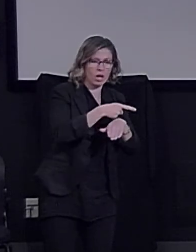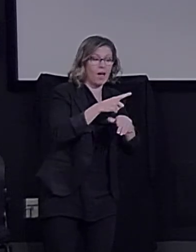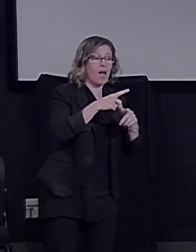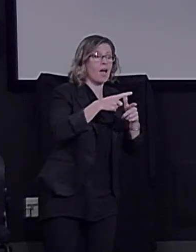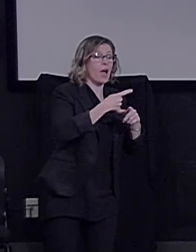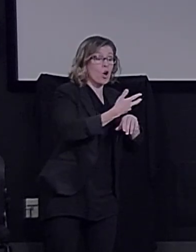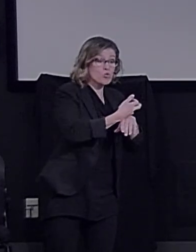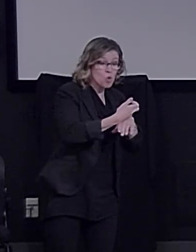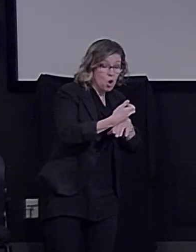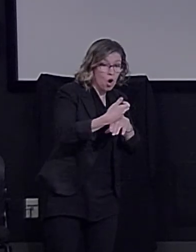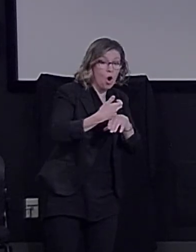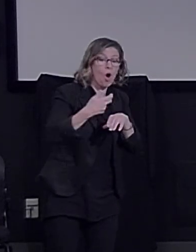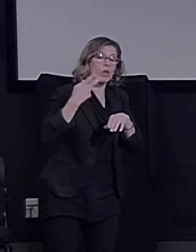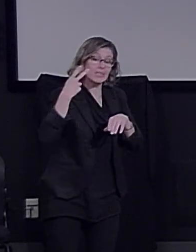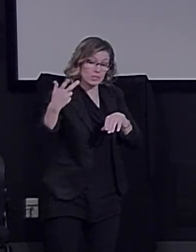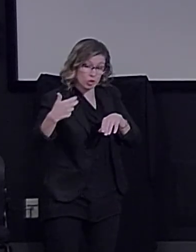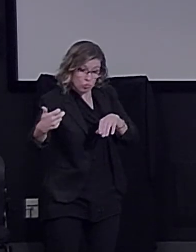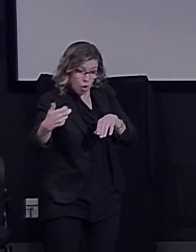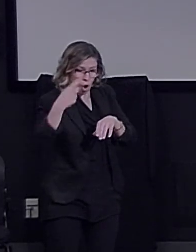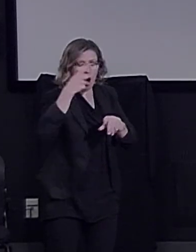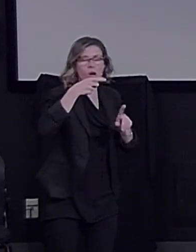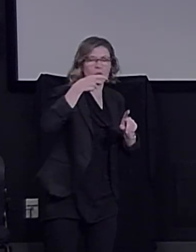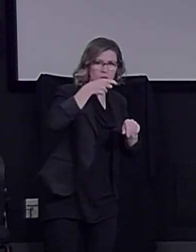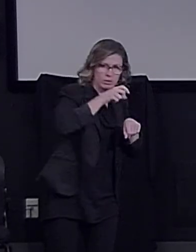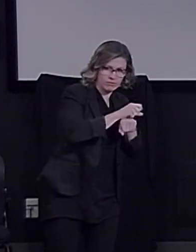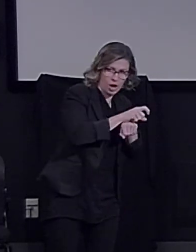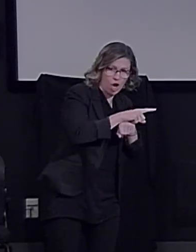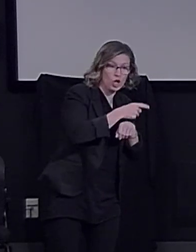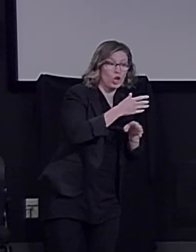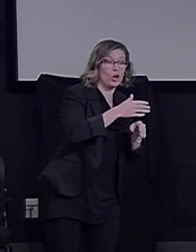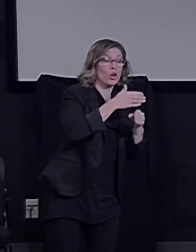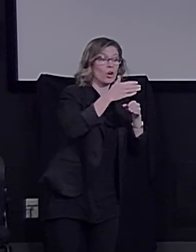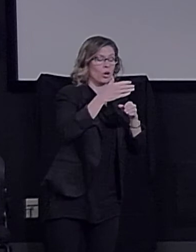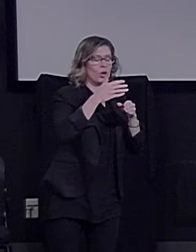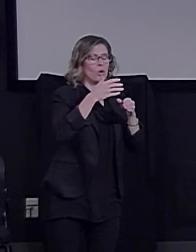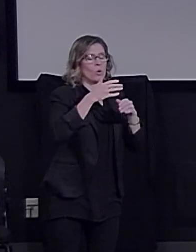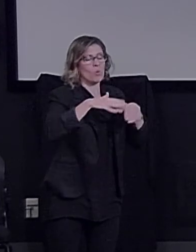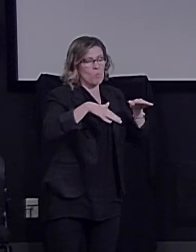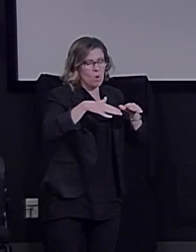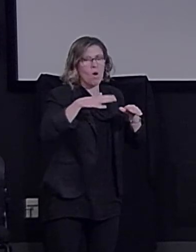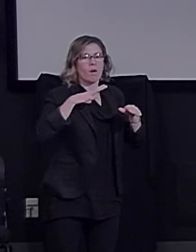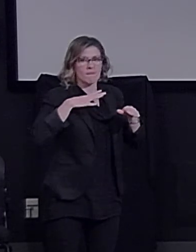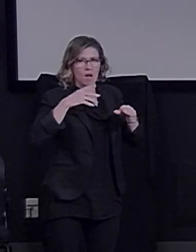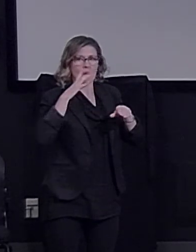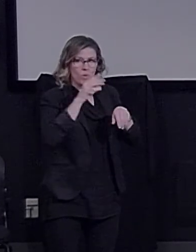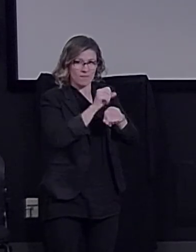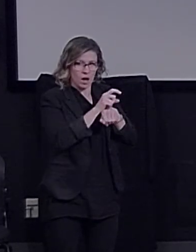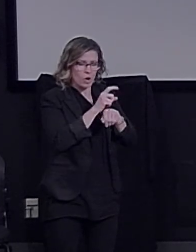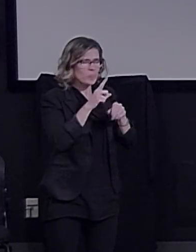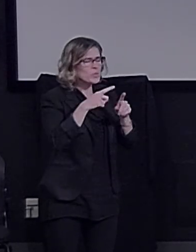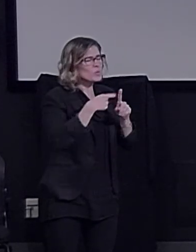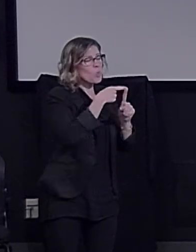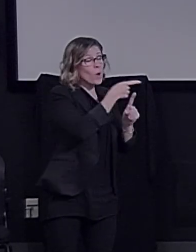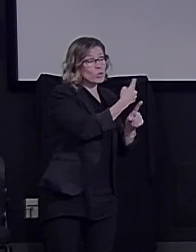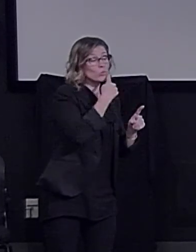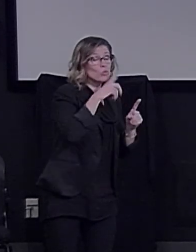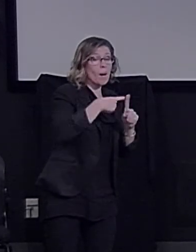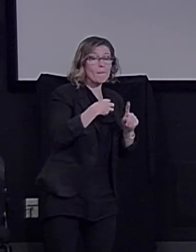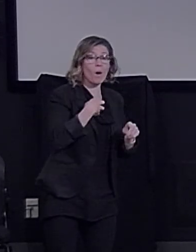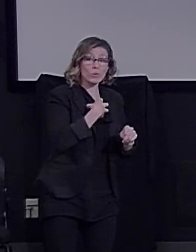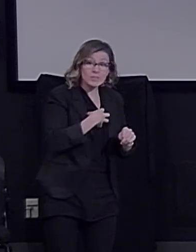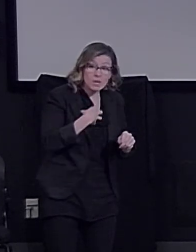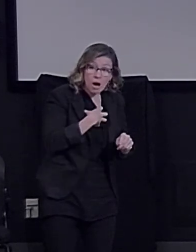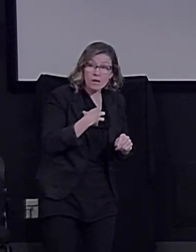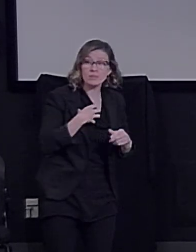those signs. Right. So they show those signs. So when you talk about disgust, pleasure,